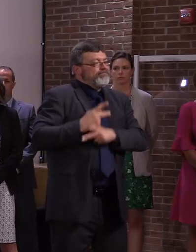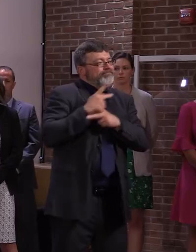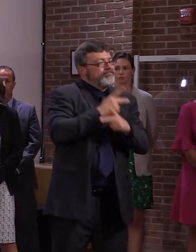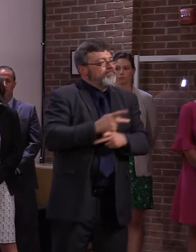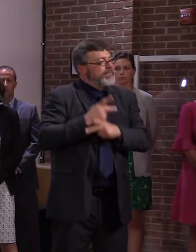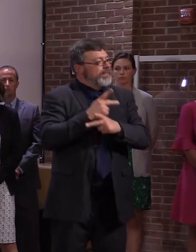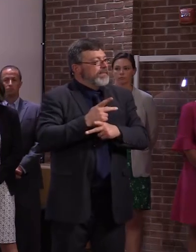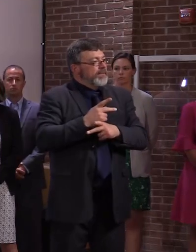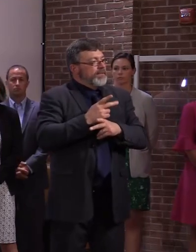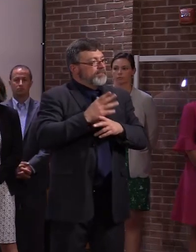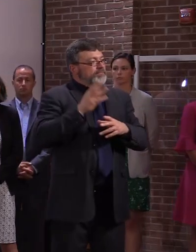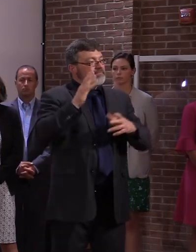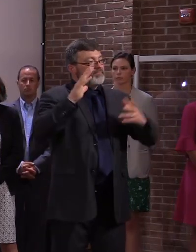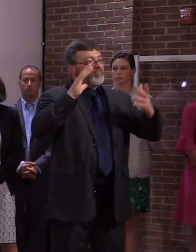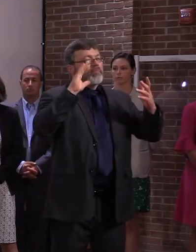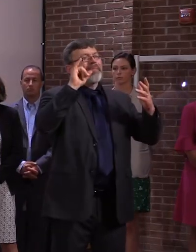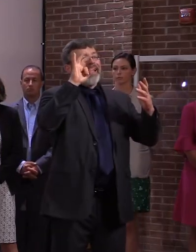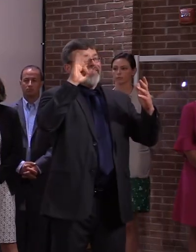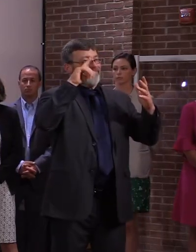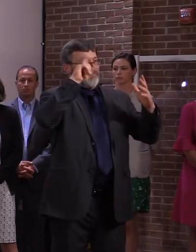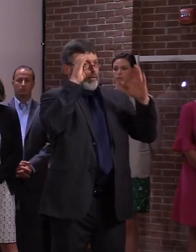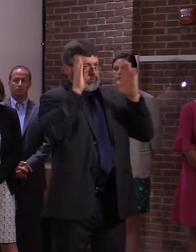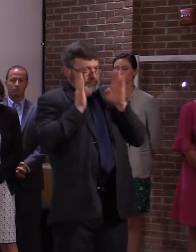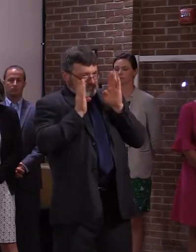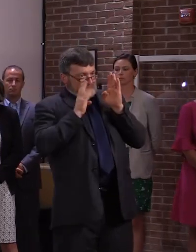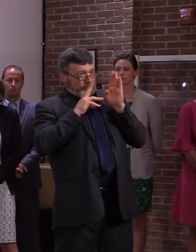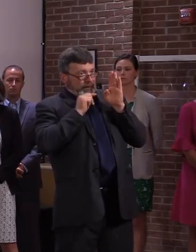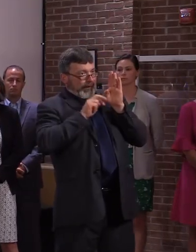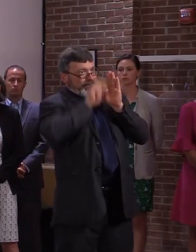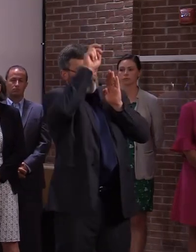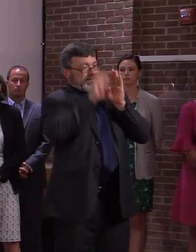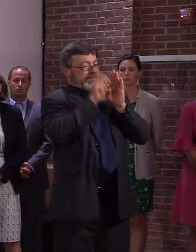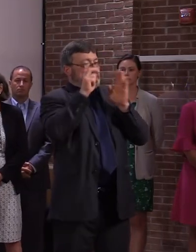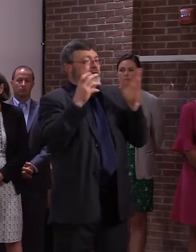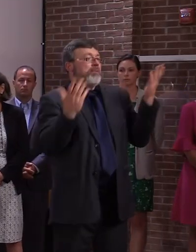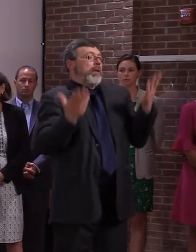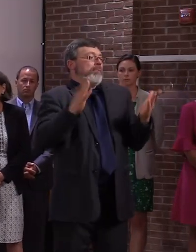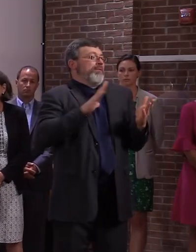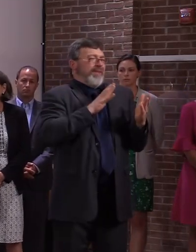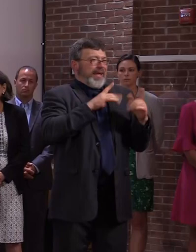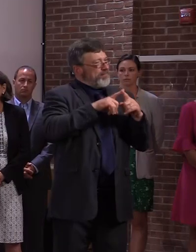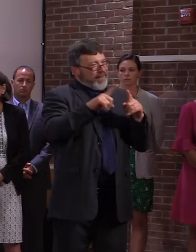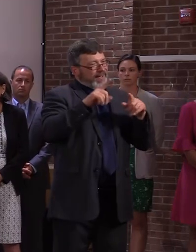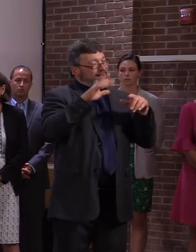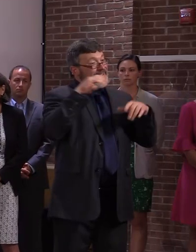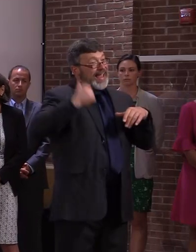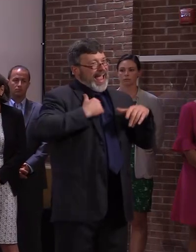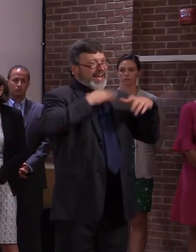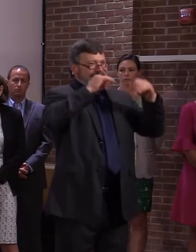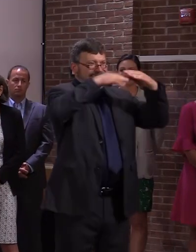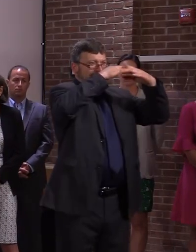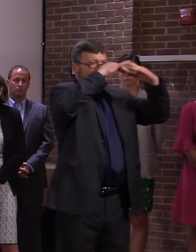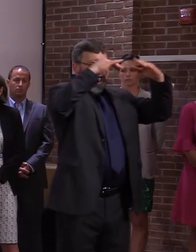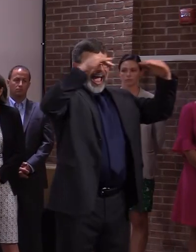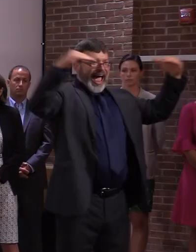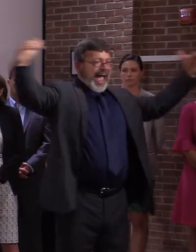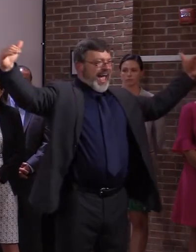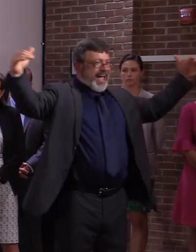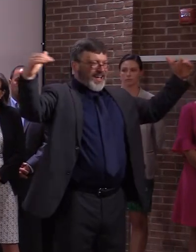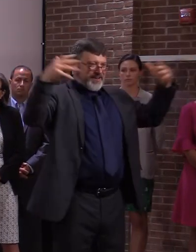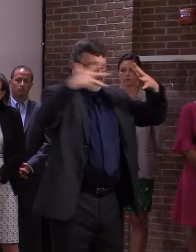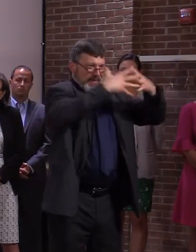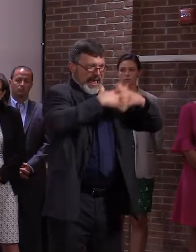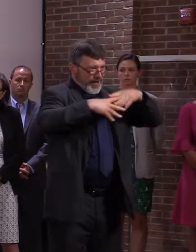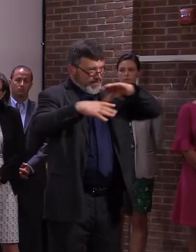New Hampshire or Massachusetts or any of the Northeast states. But there are other states in the country